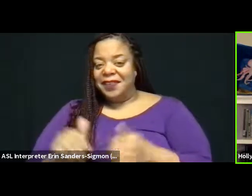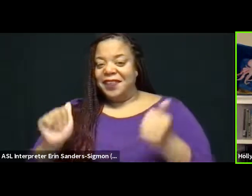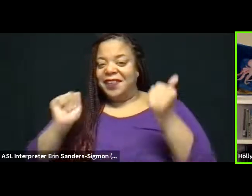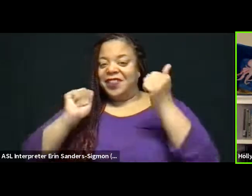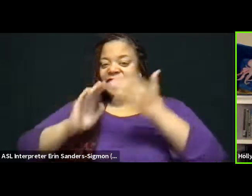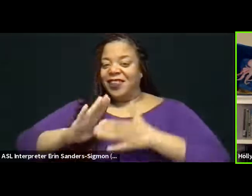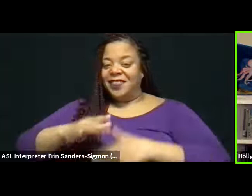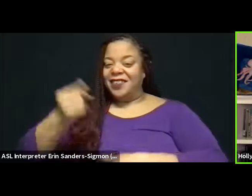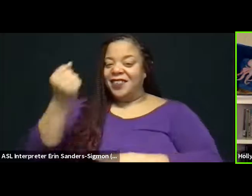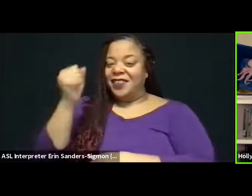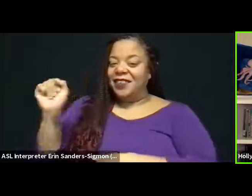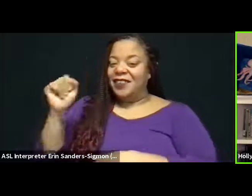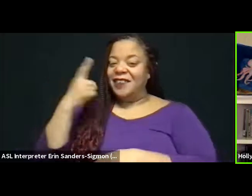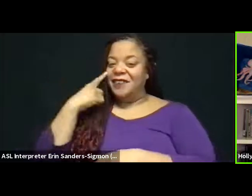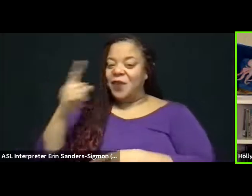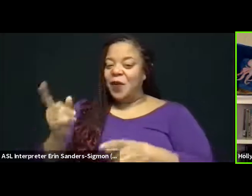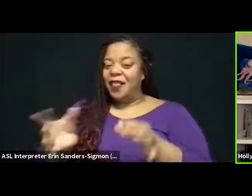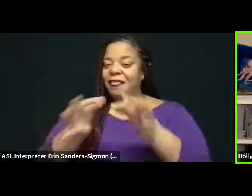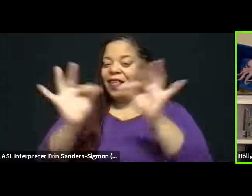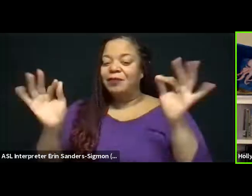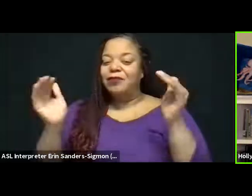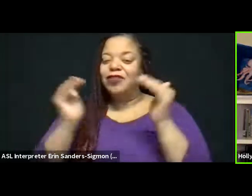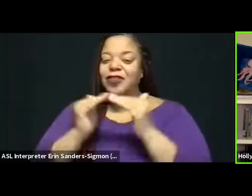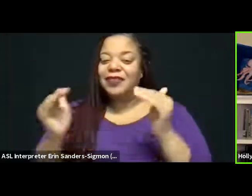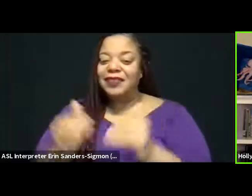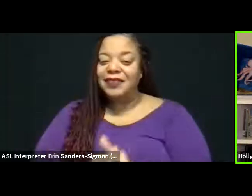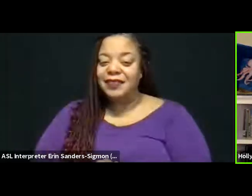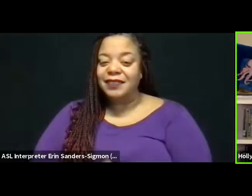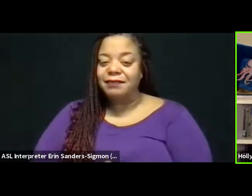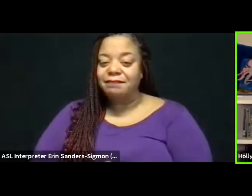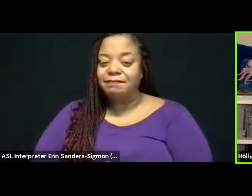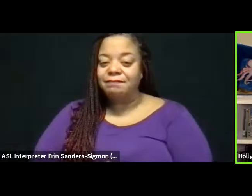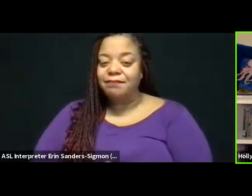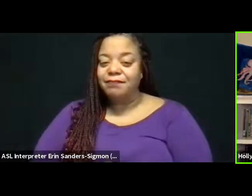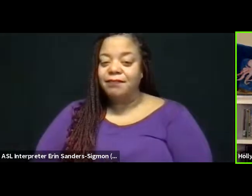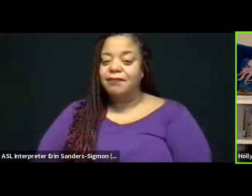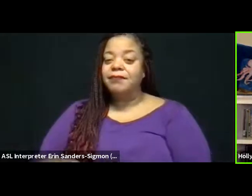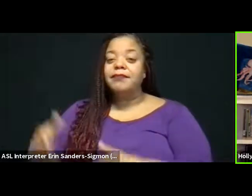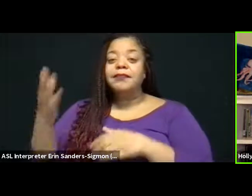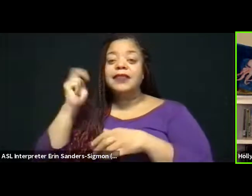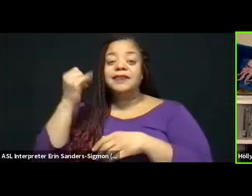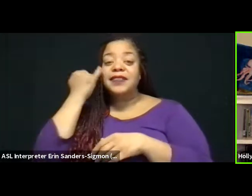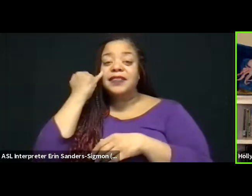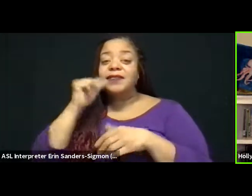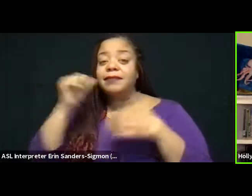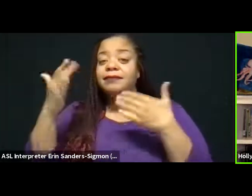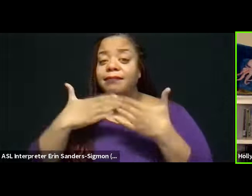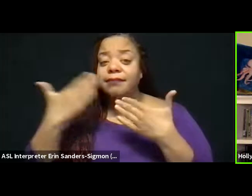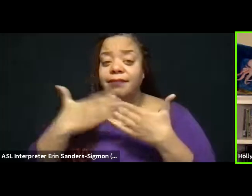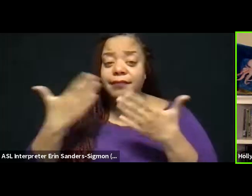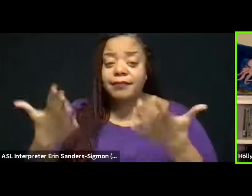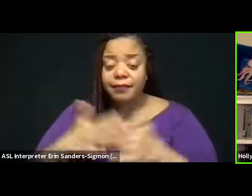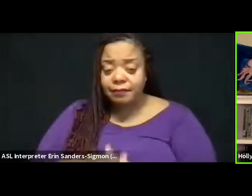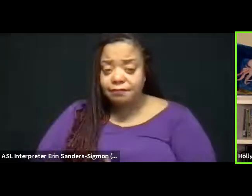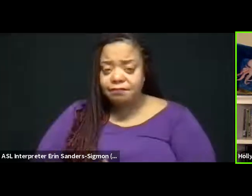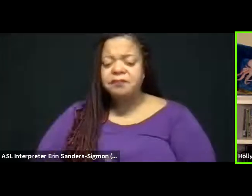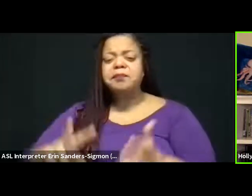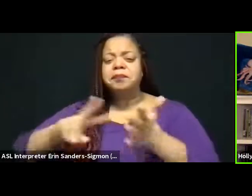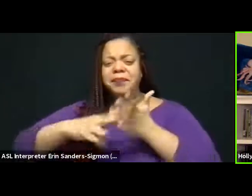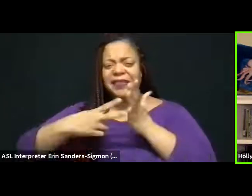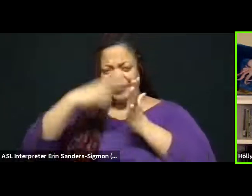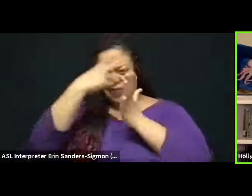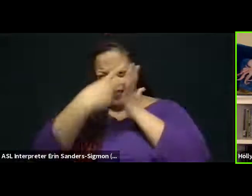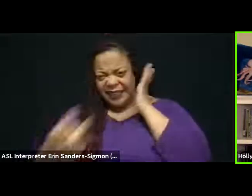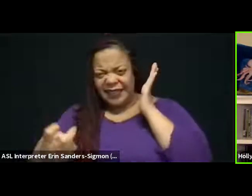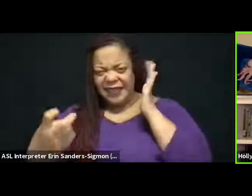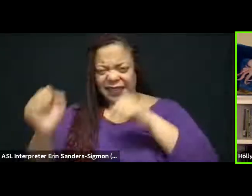creates more work. Working alongside families to disrupt an ableist system, which often looks like that